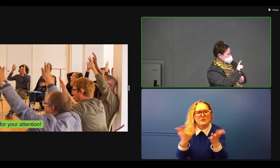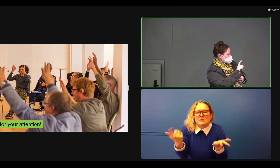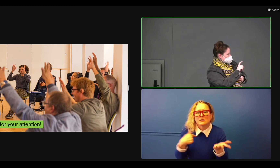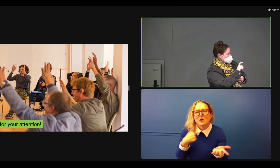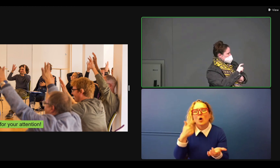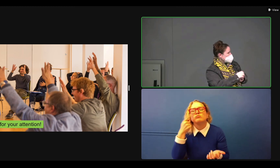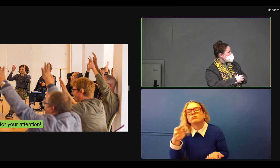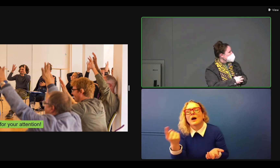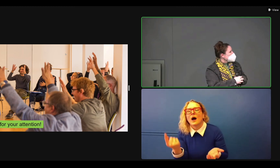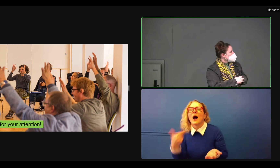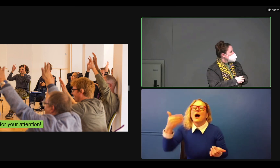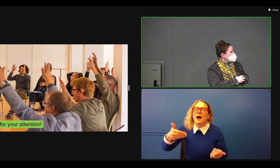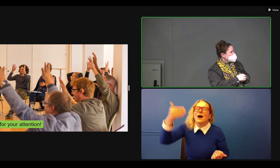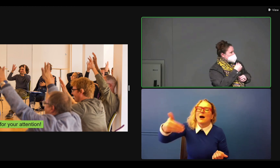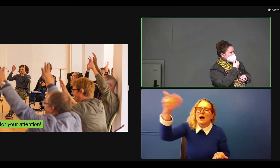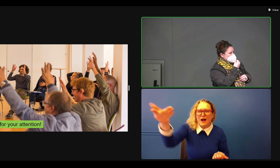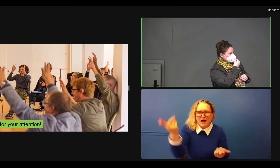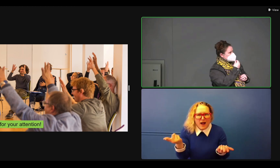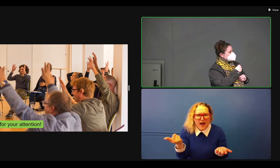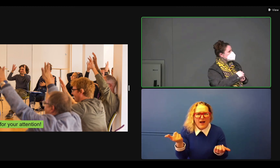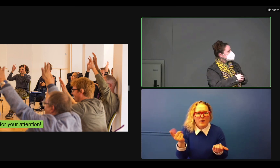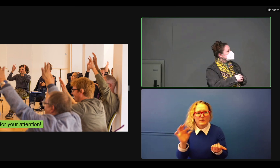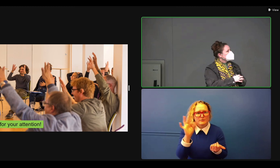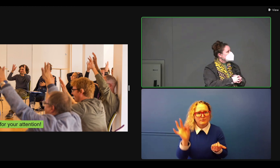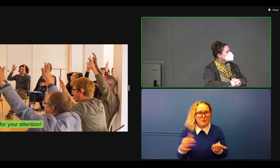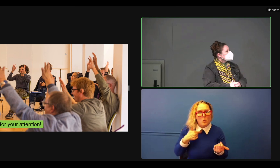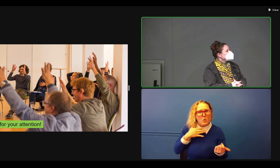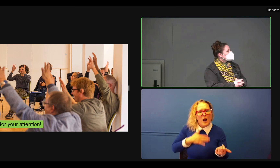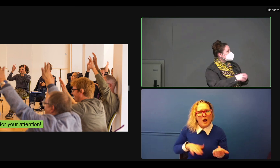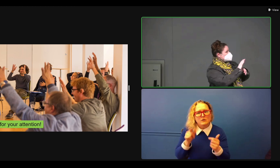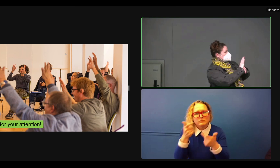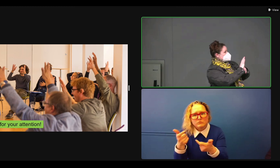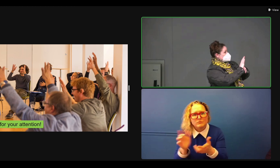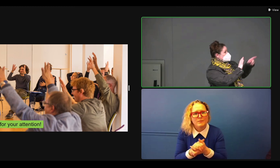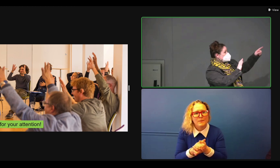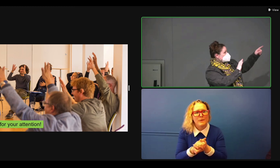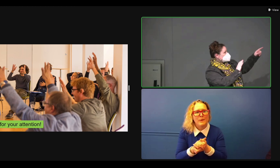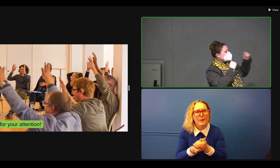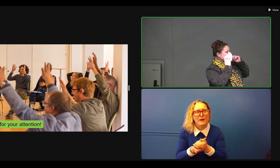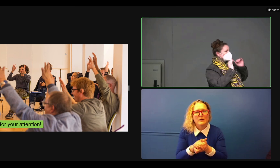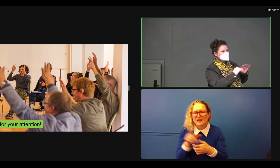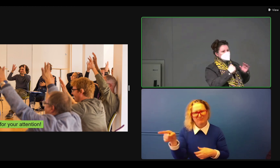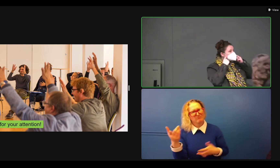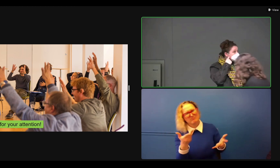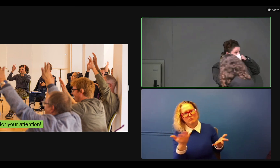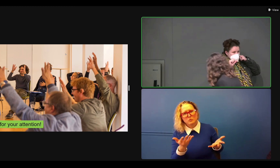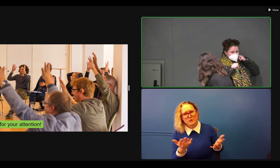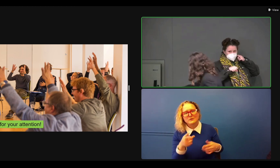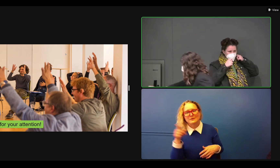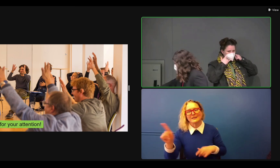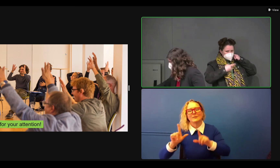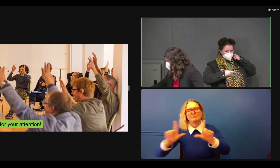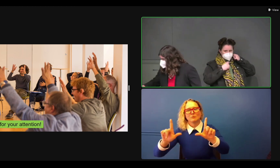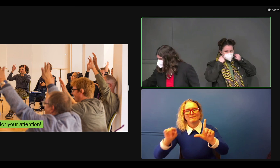I'm wondering if those are available online, if you have these available that we could watch them later. Specifically the